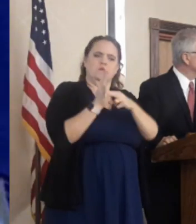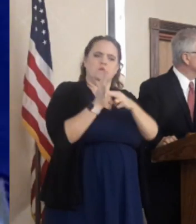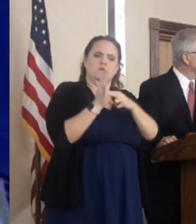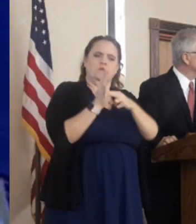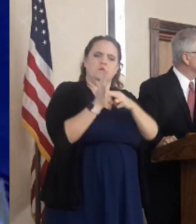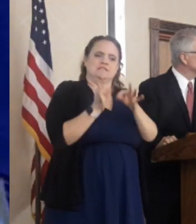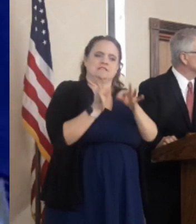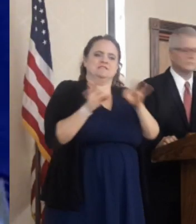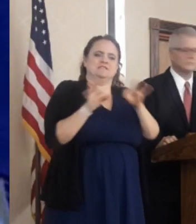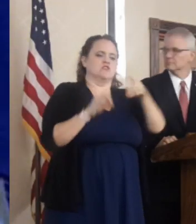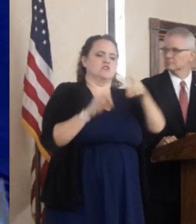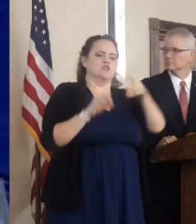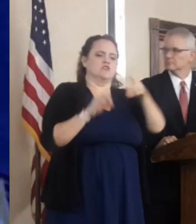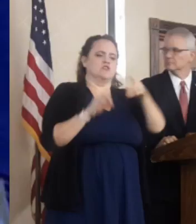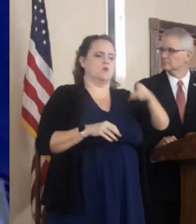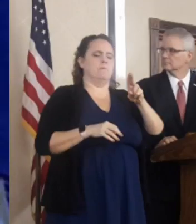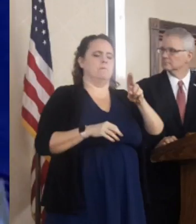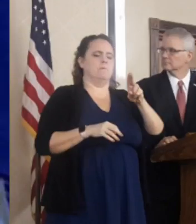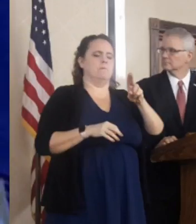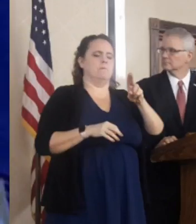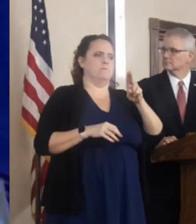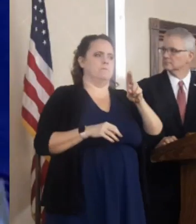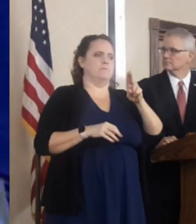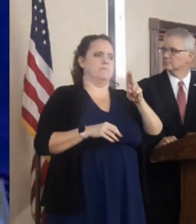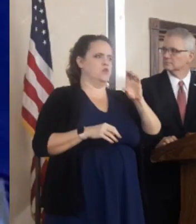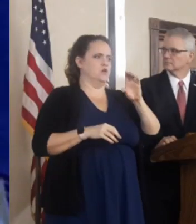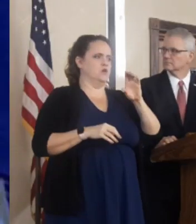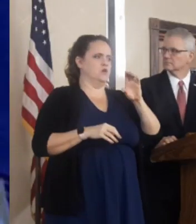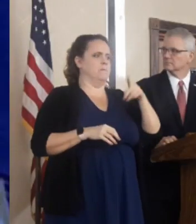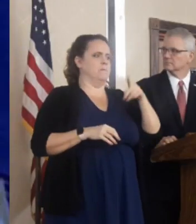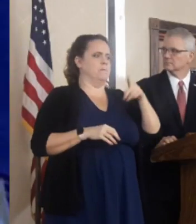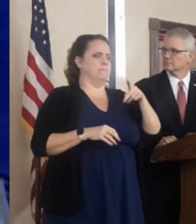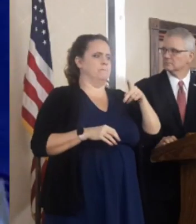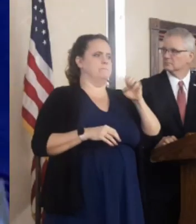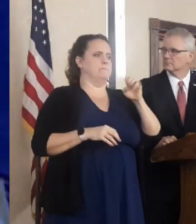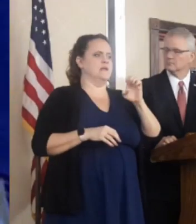to local government code, and maybe Mr. Howe could provide that for the body.